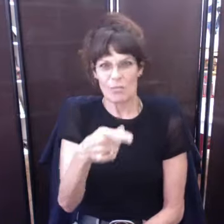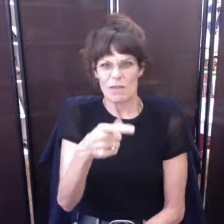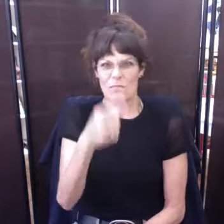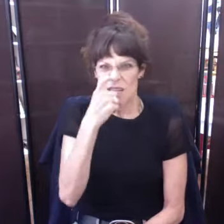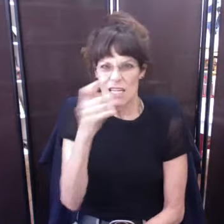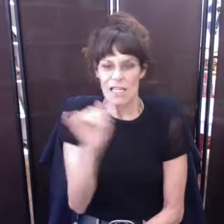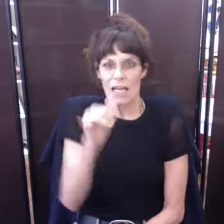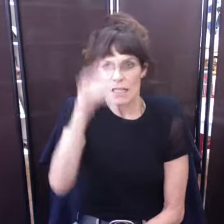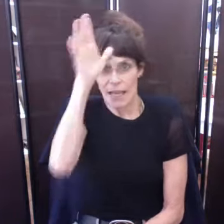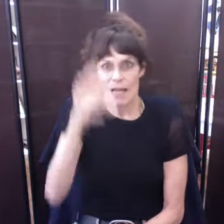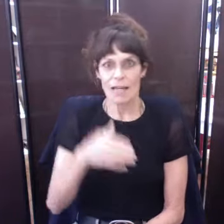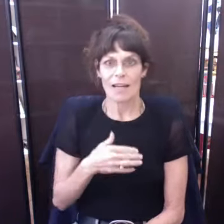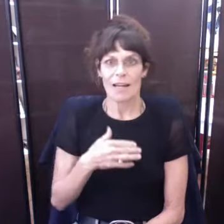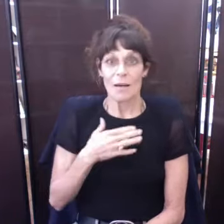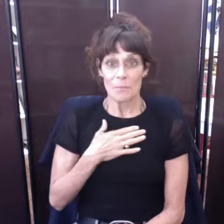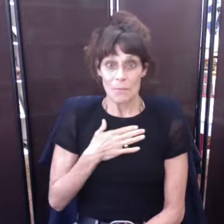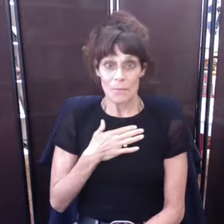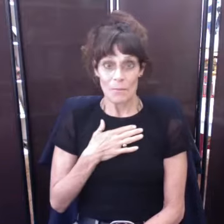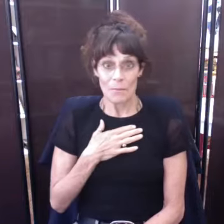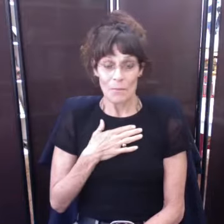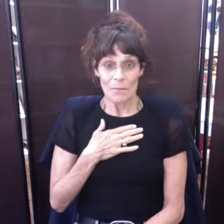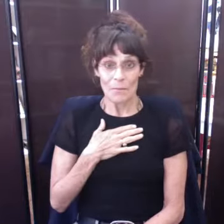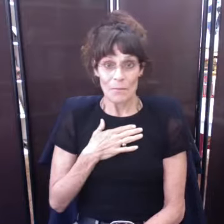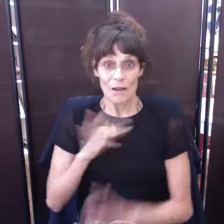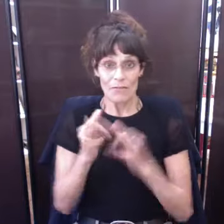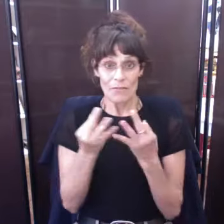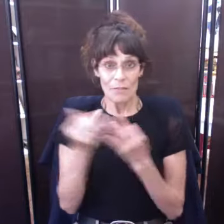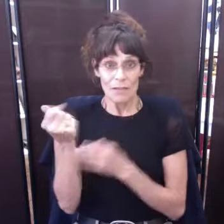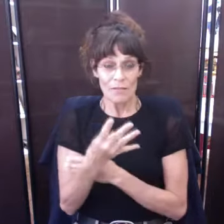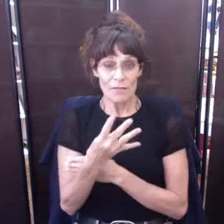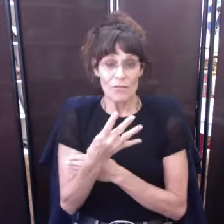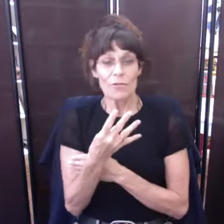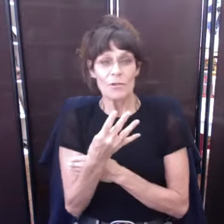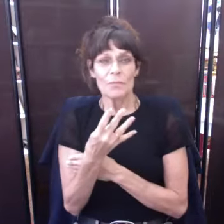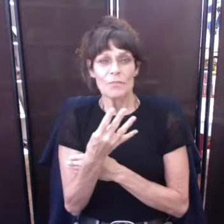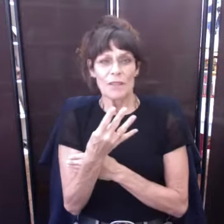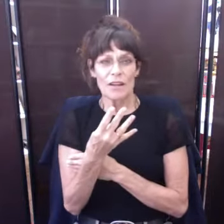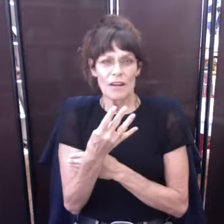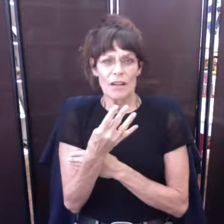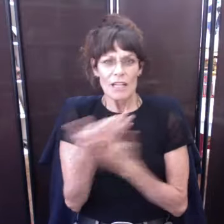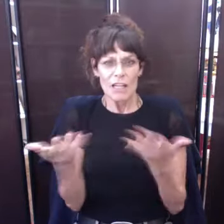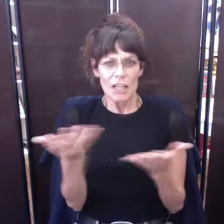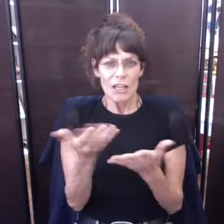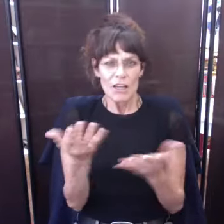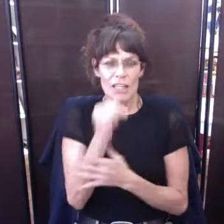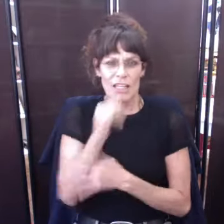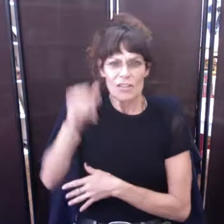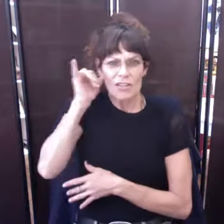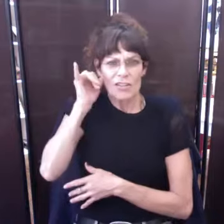here because I've been a hurting unit. My back went out yesterday. I mean, there's just a lot of stuff, you